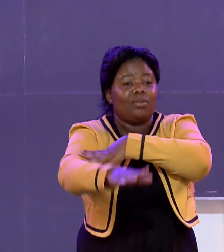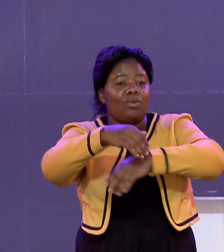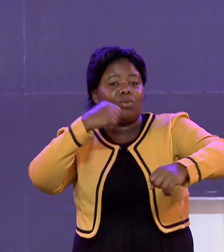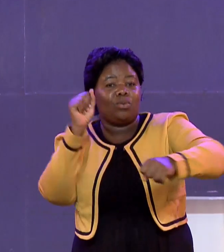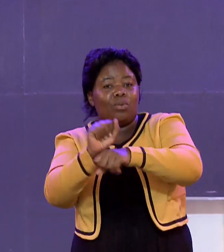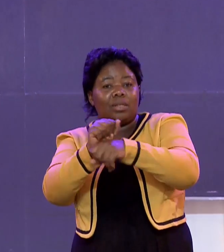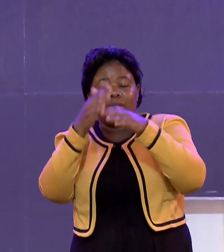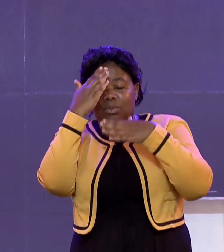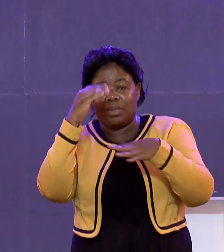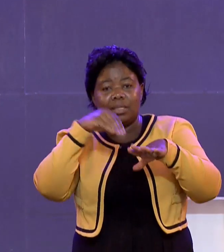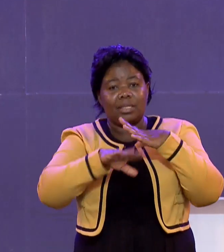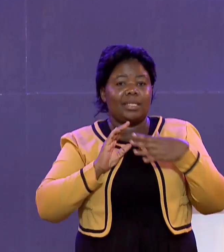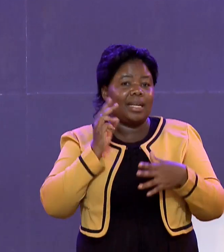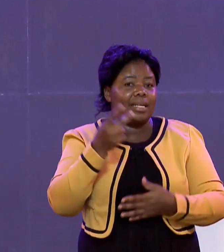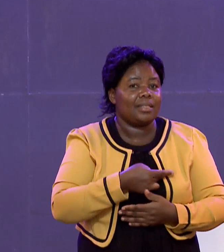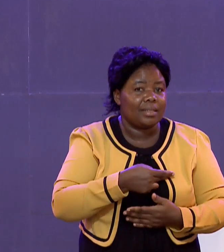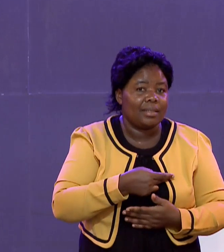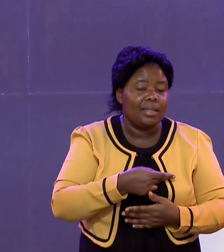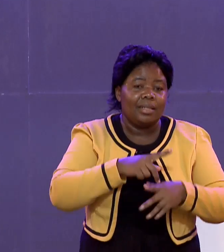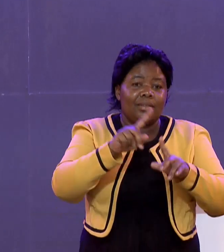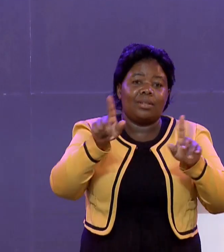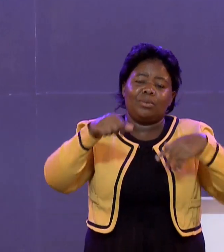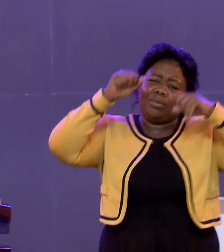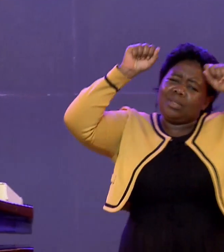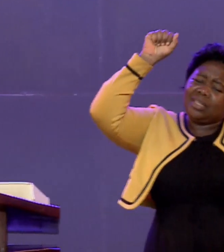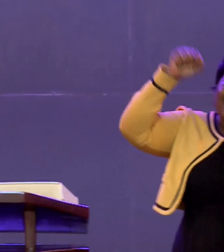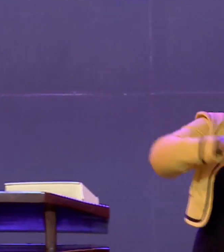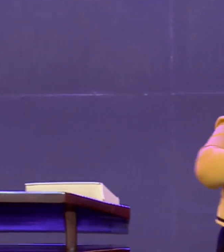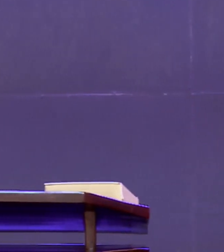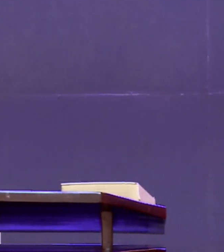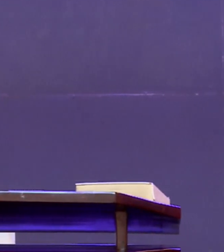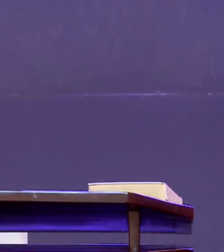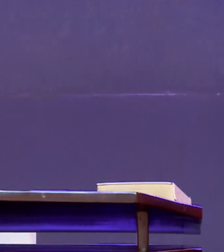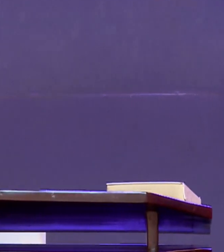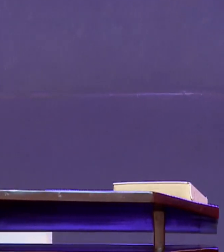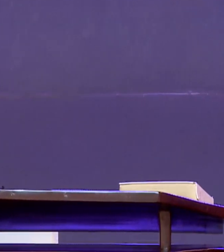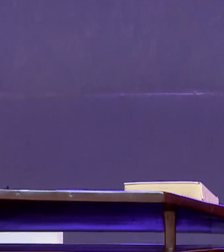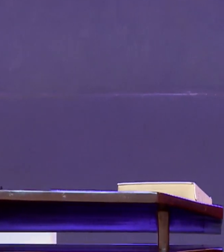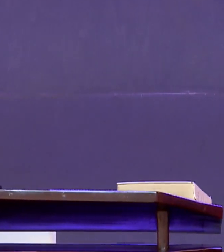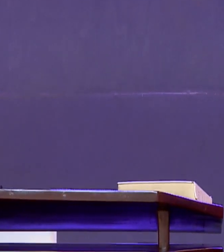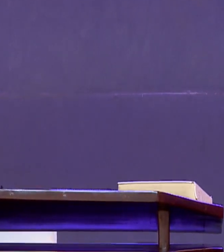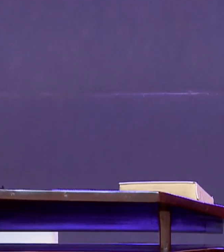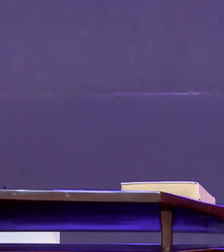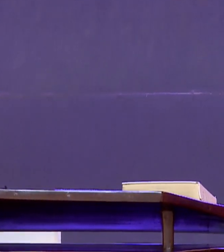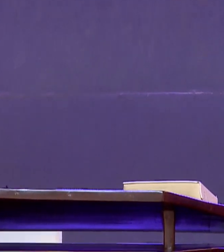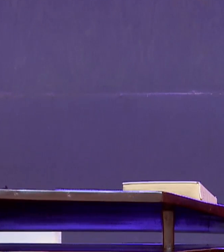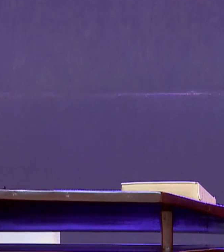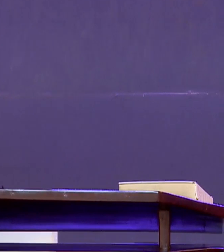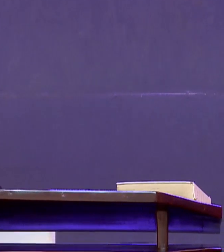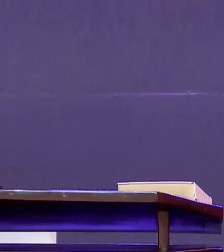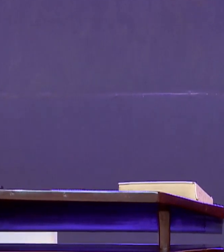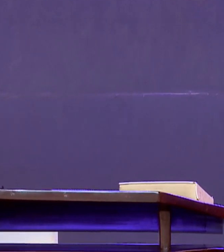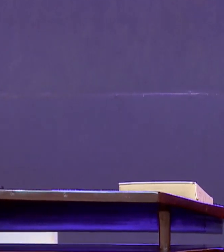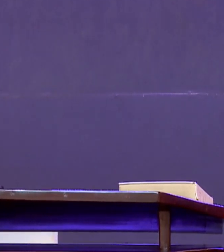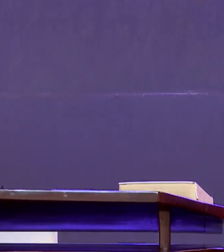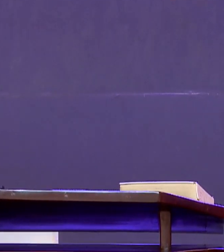submit that the Lord does the work of humility in us. Tusolo kuwa nilila level mpya mkama kwa tutuwala. That we may sustain the new levels where the Lord is taking us to. Wabochi tege negama tiamine zilikenga